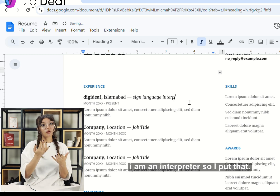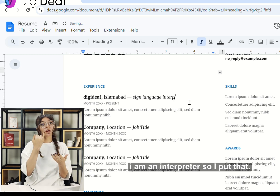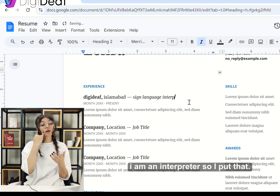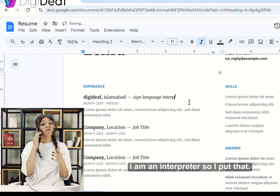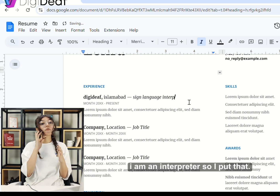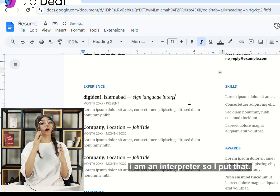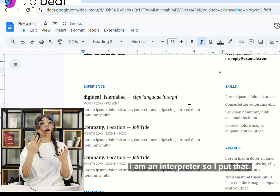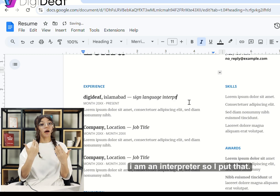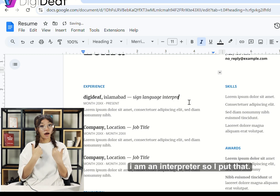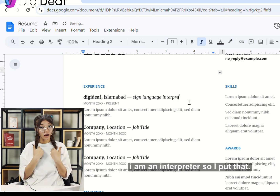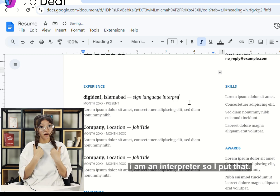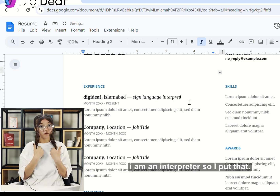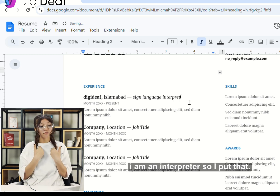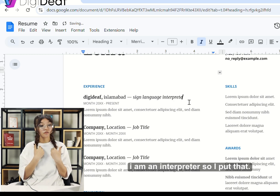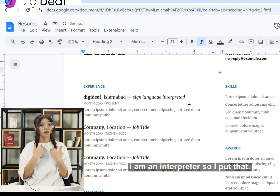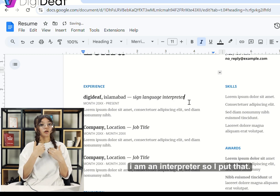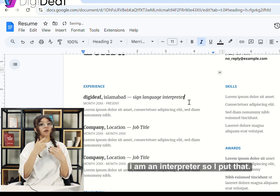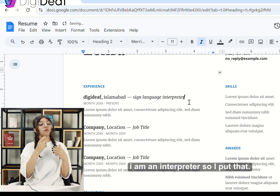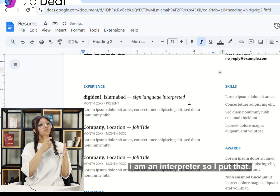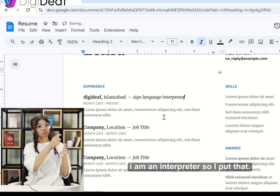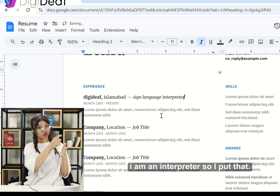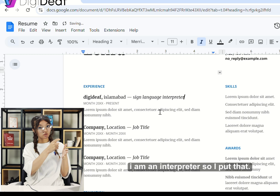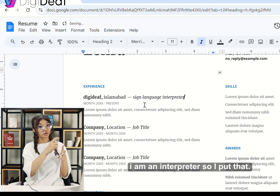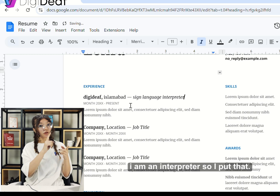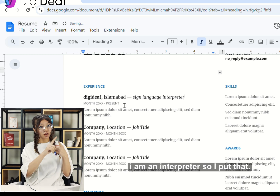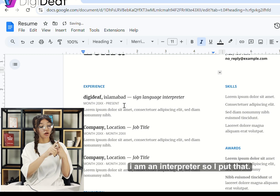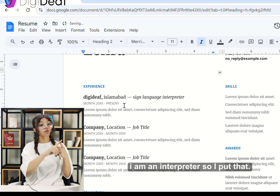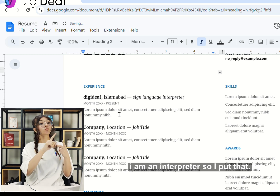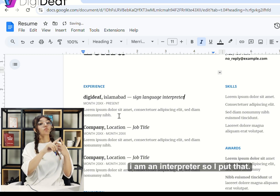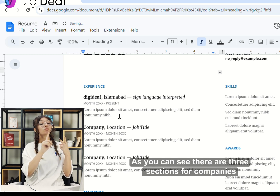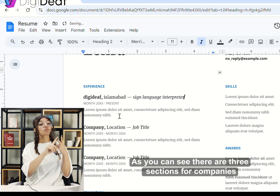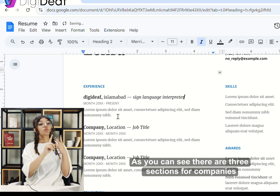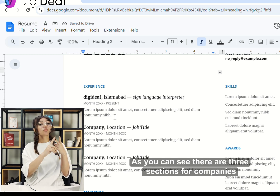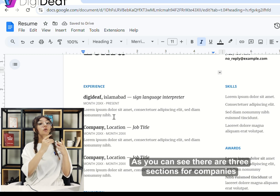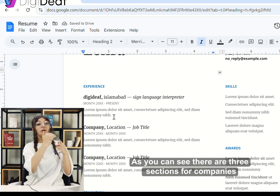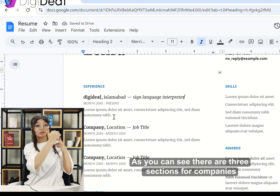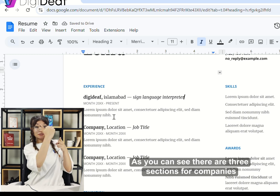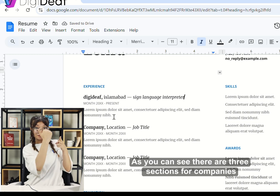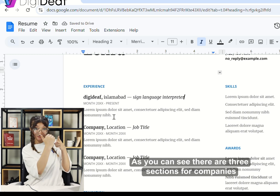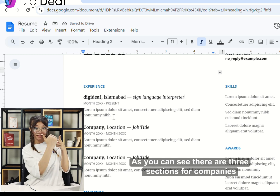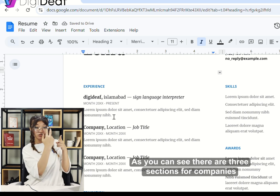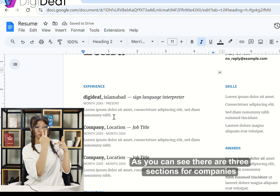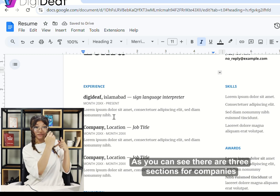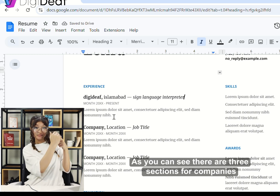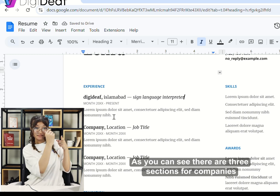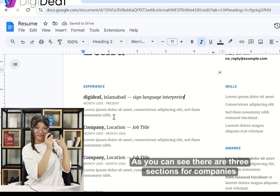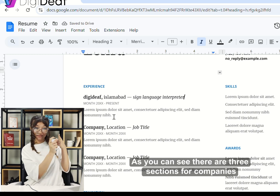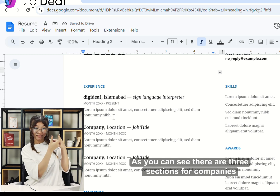I am an interpreter, so I put that. As you can see, there are 3 sections for